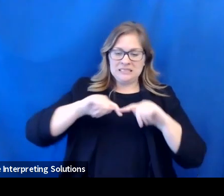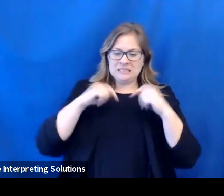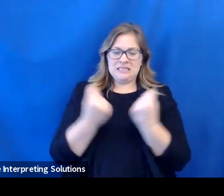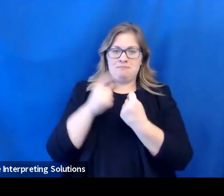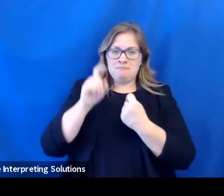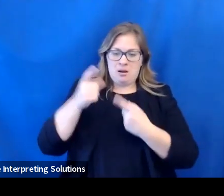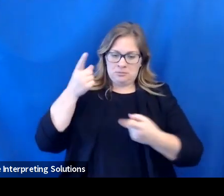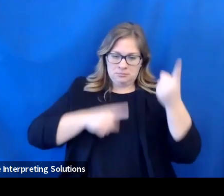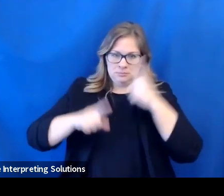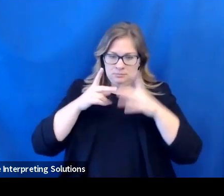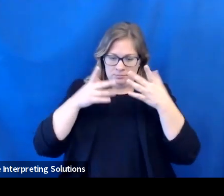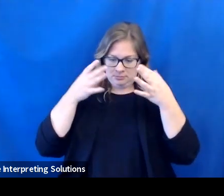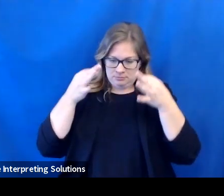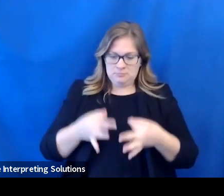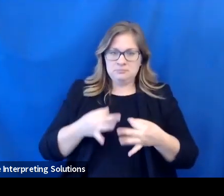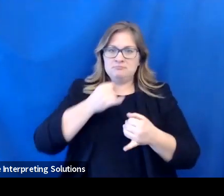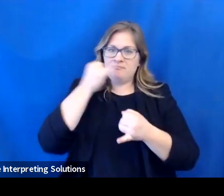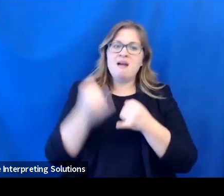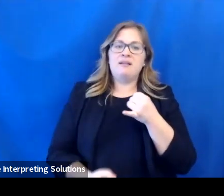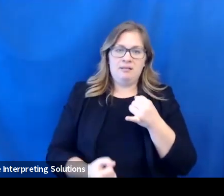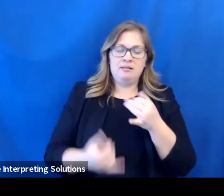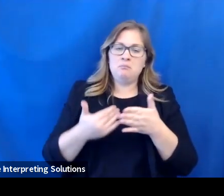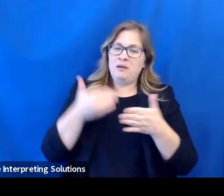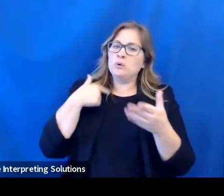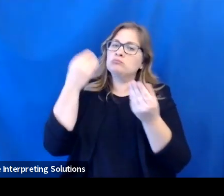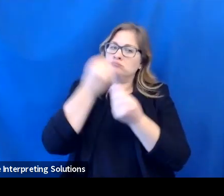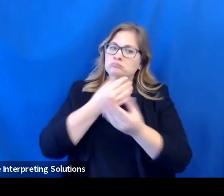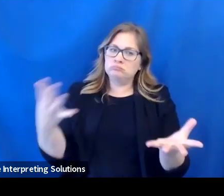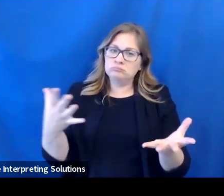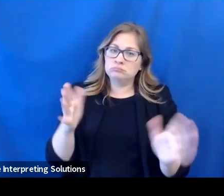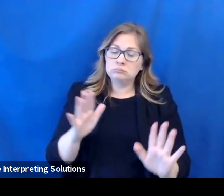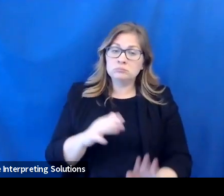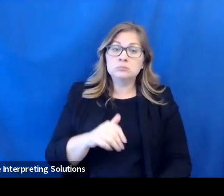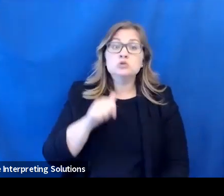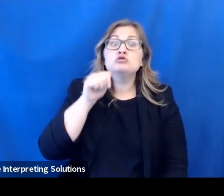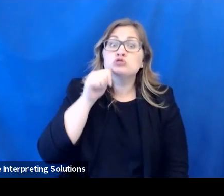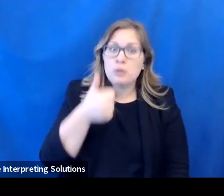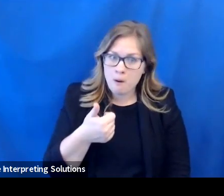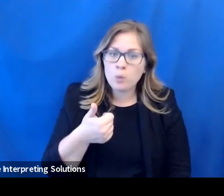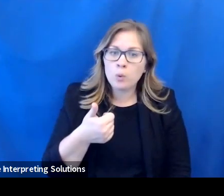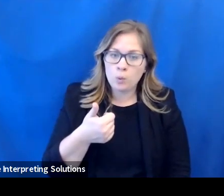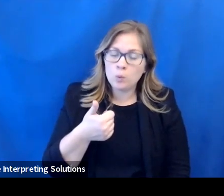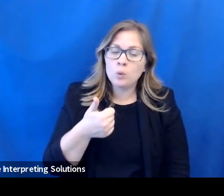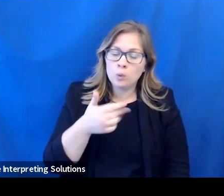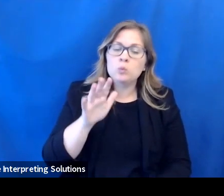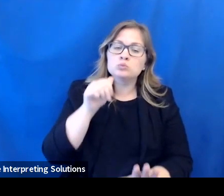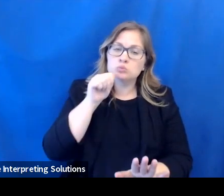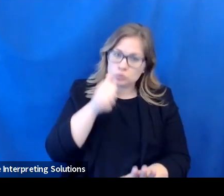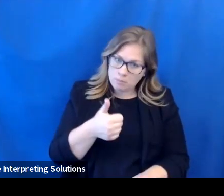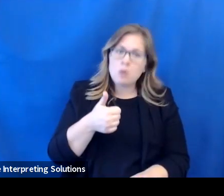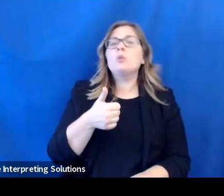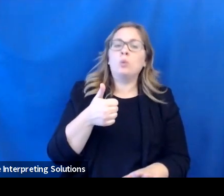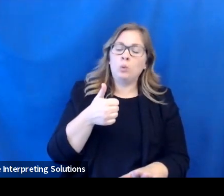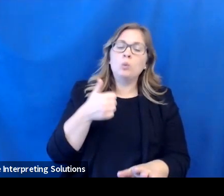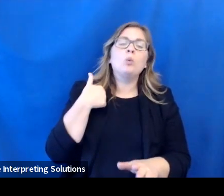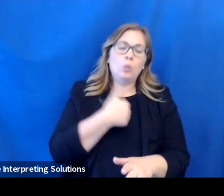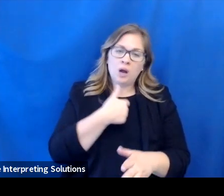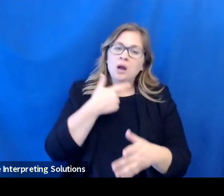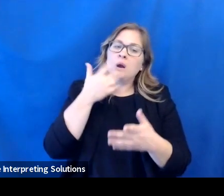think what you could expect is we will continue to do a lot of the things that we're doing that are making a difference, but with